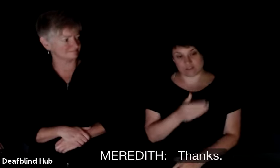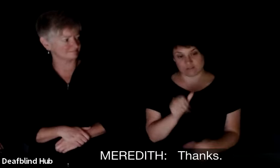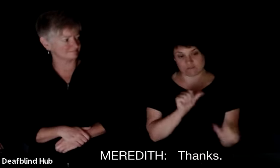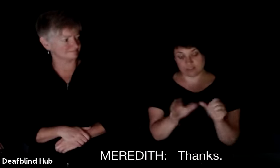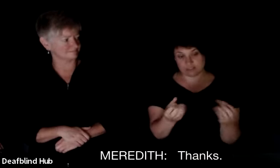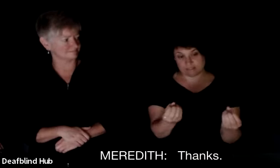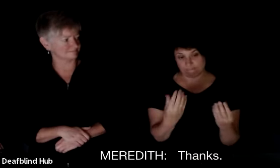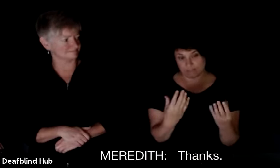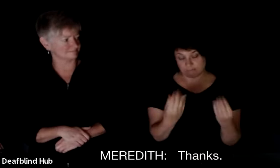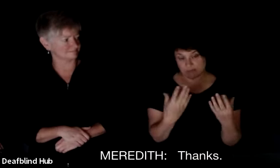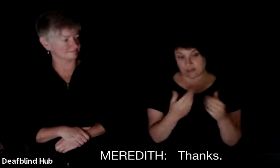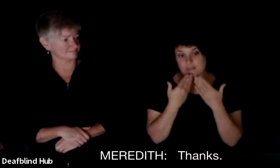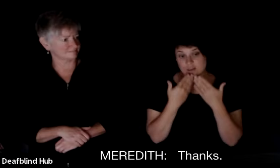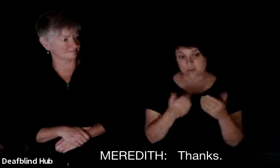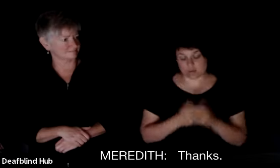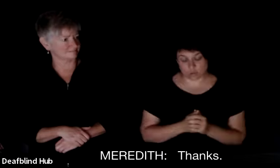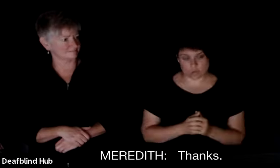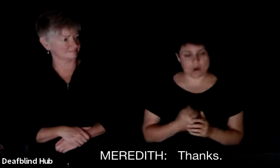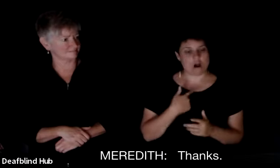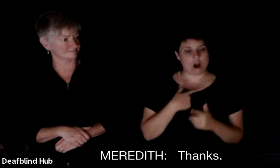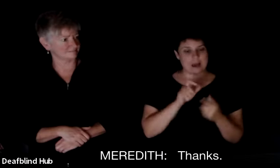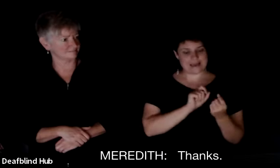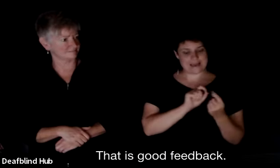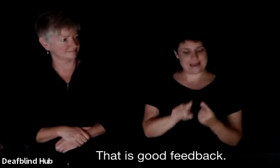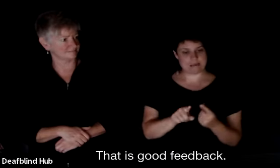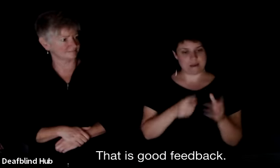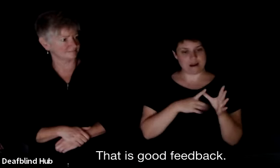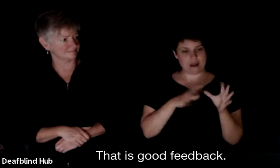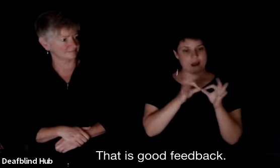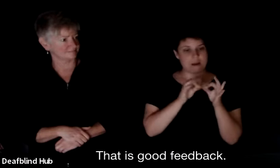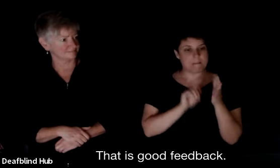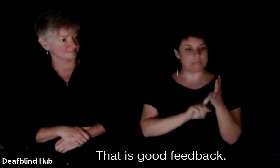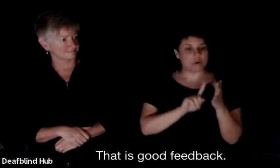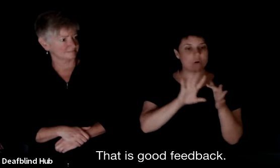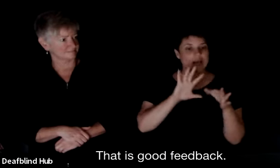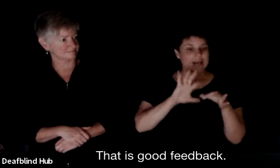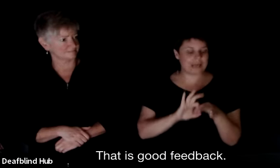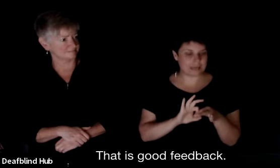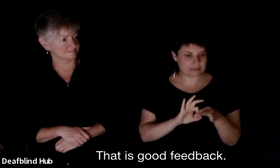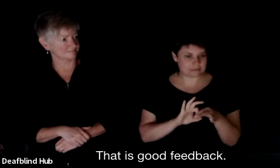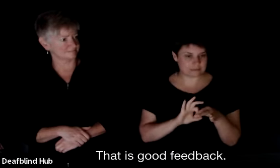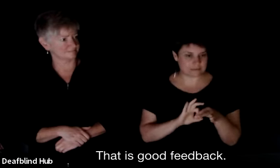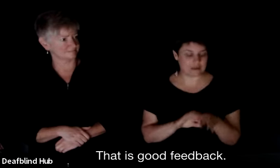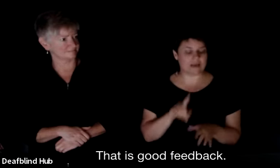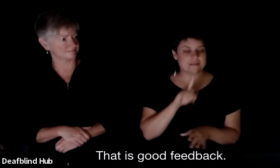feedback. I emailed AbleLink to say it's